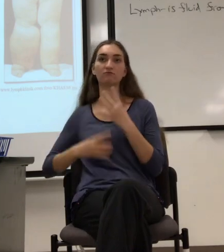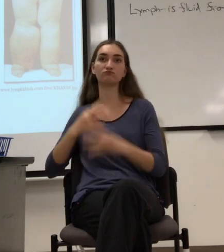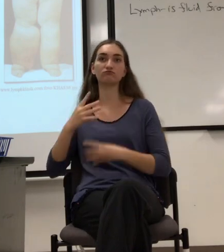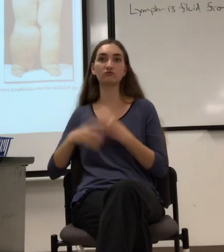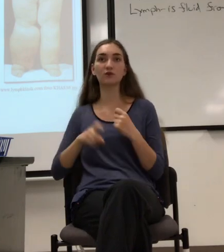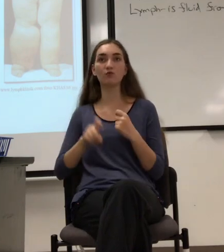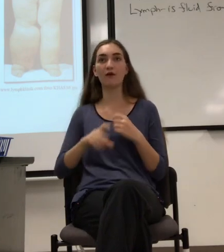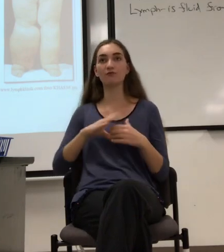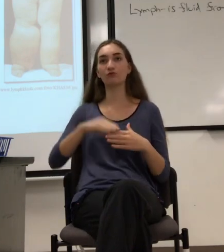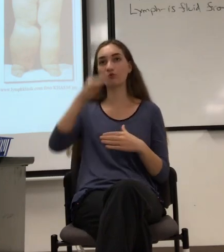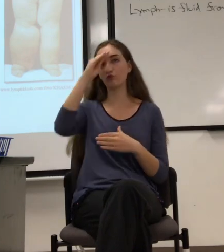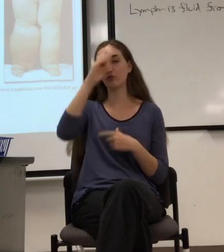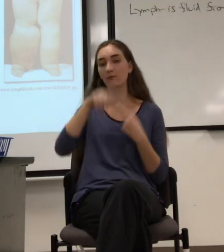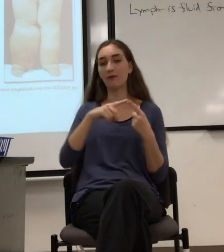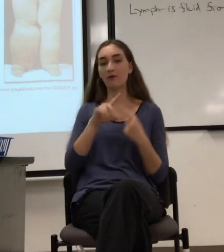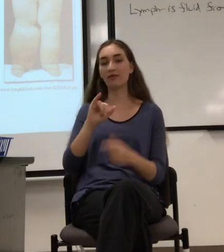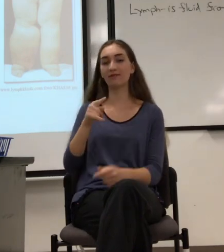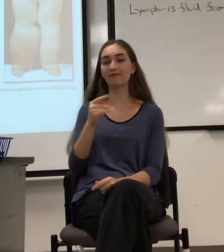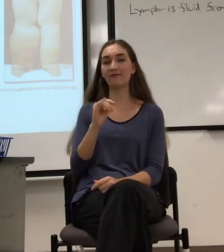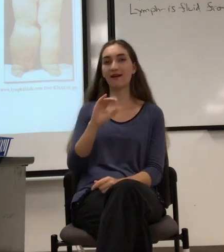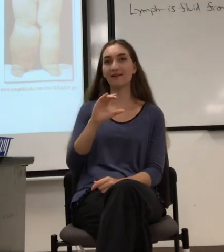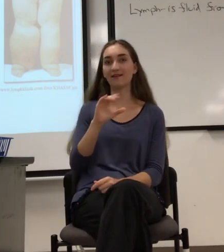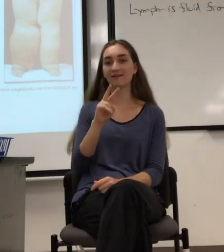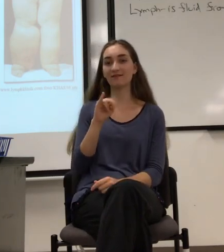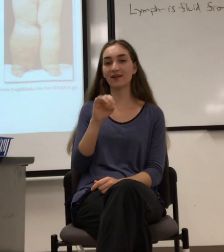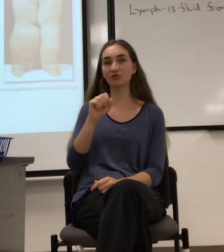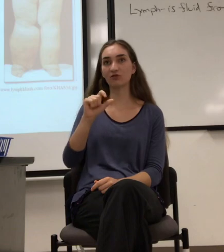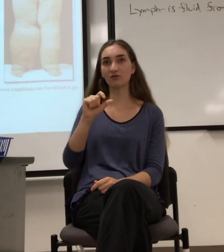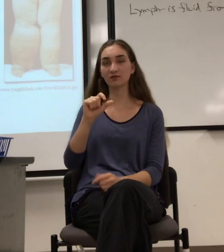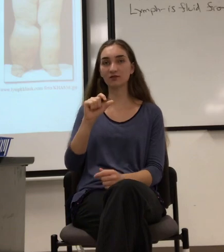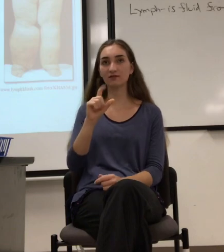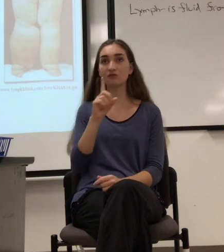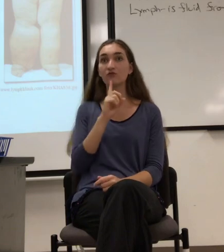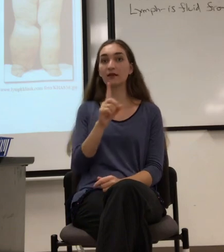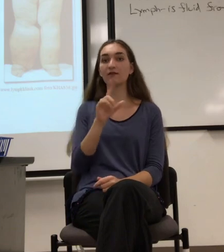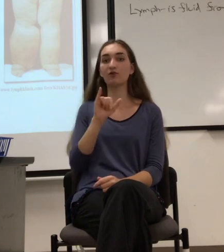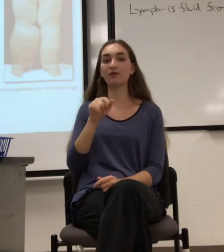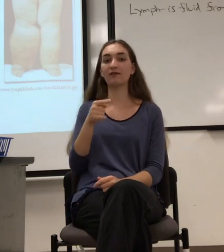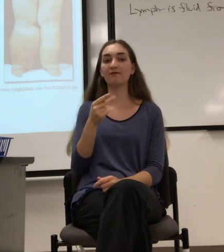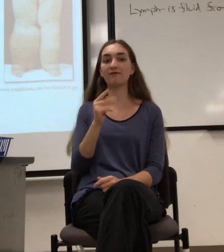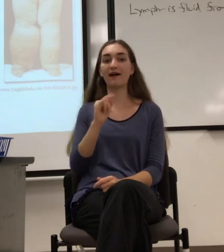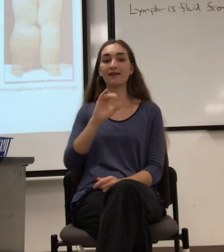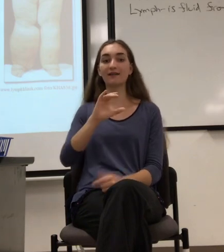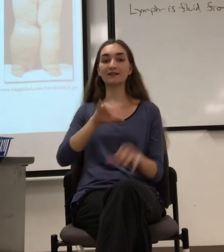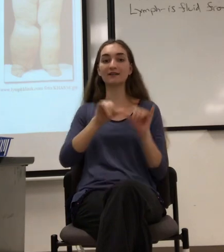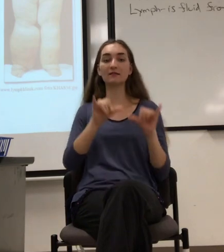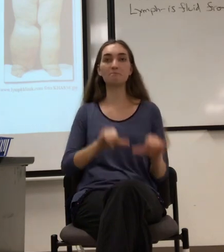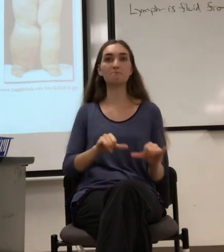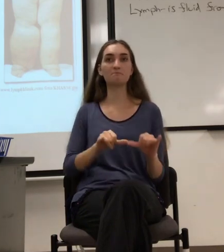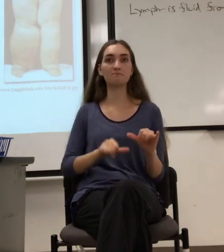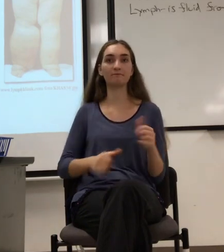vessels. In lymphatics, ducts are the biggest. Okay.